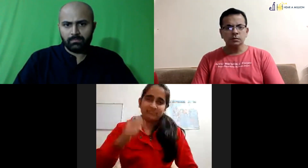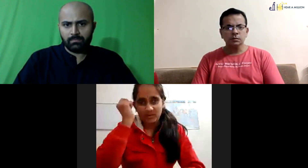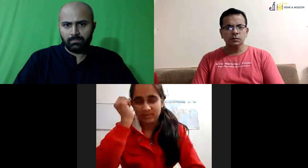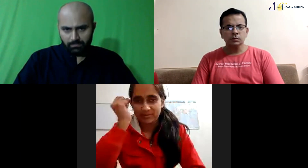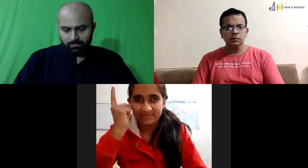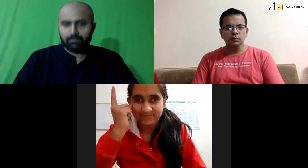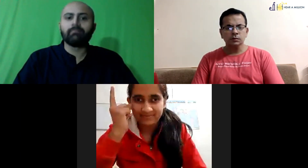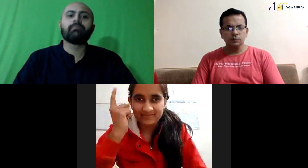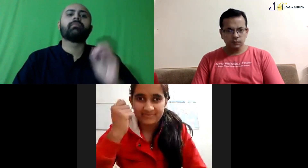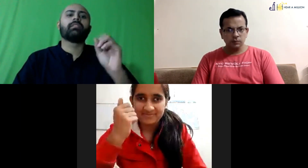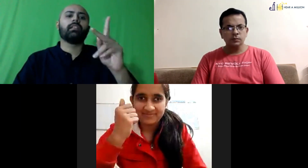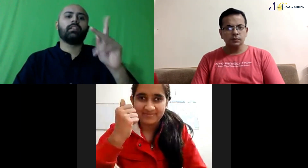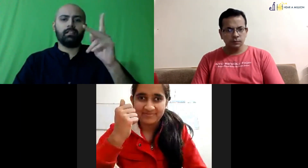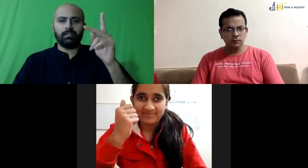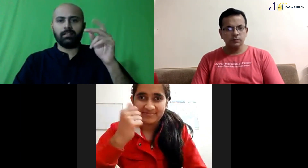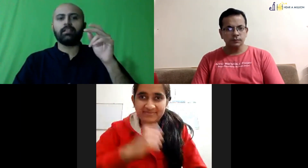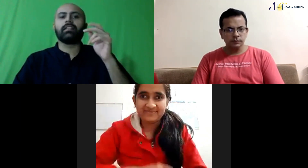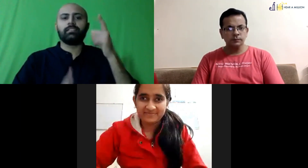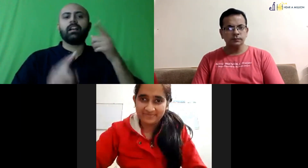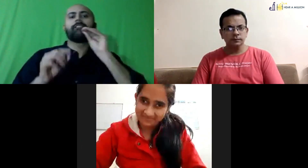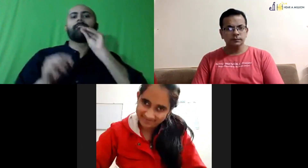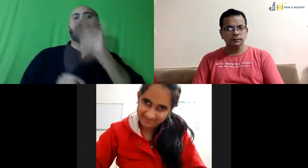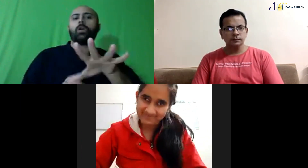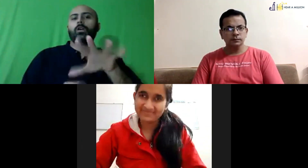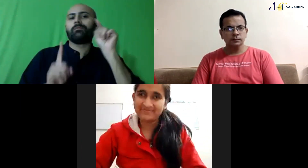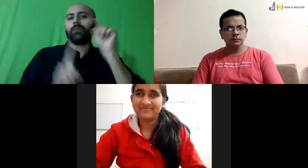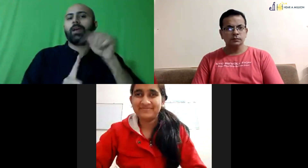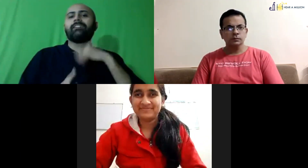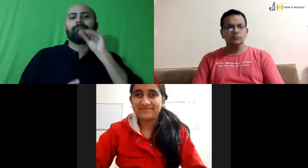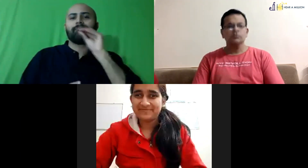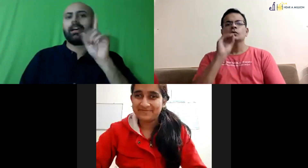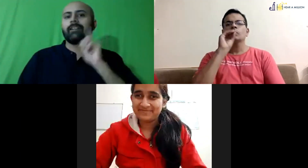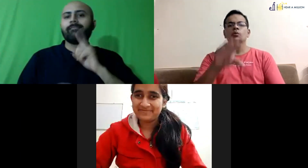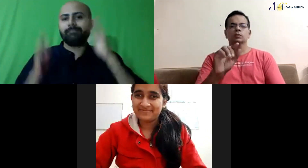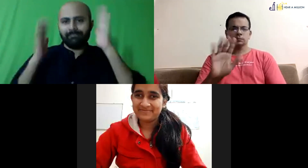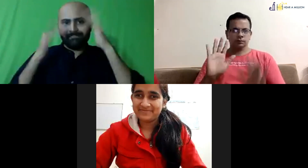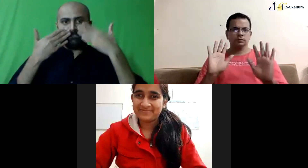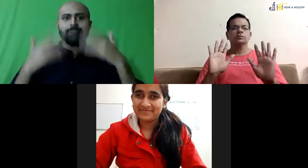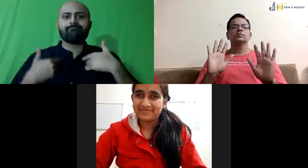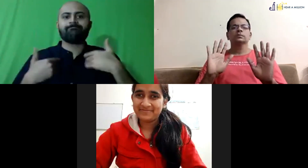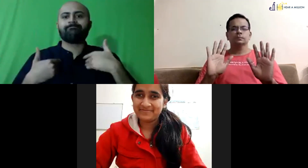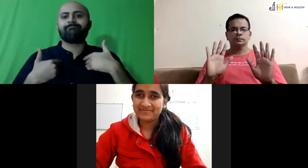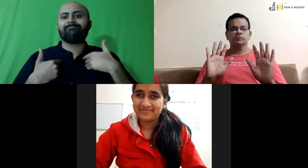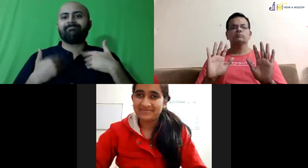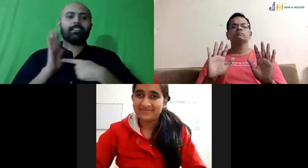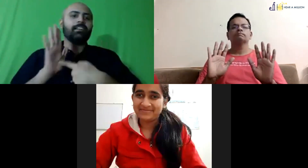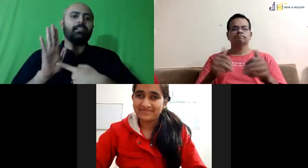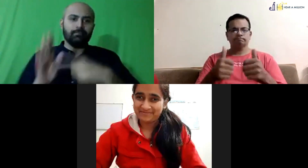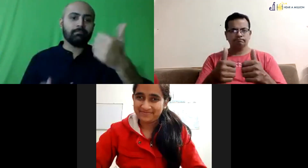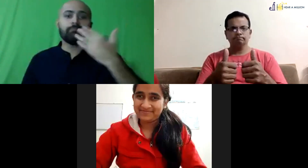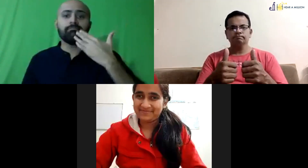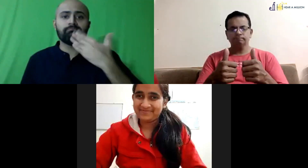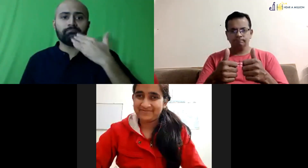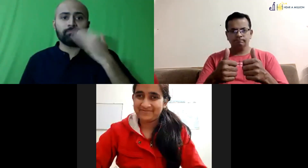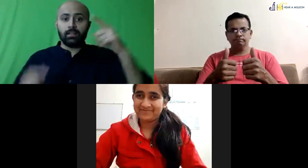left eye, I'm having a low vision. That's the thing I would like to open up here. Okay, so you wanted to inform